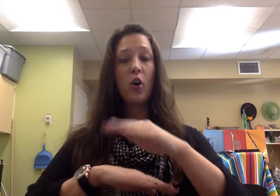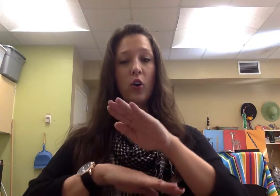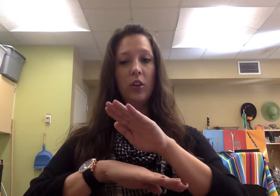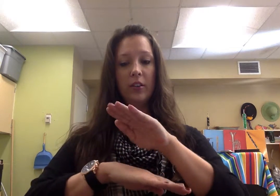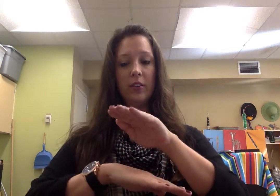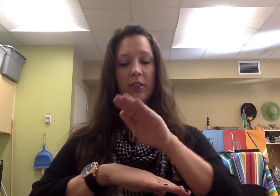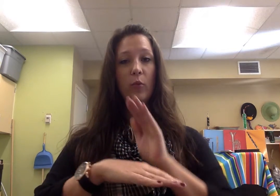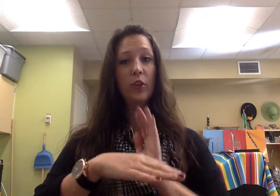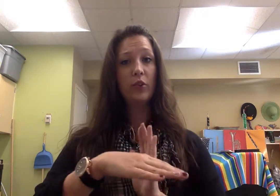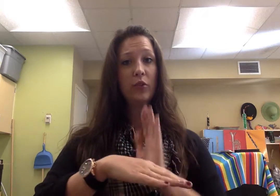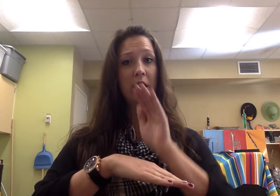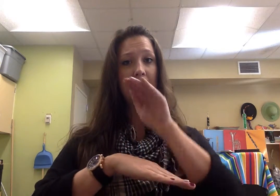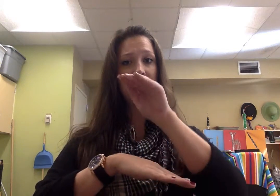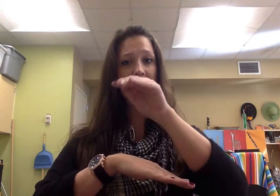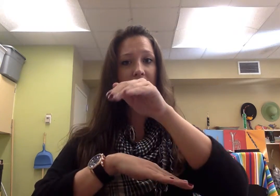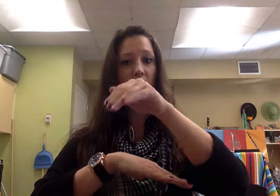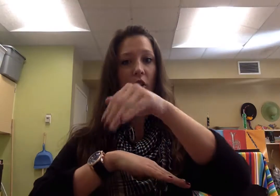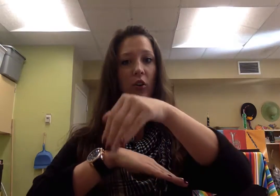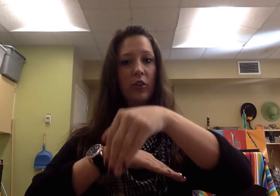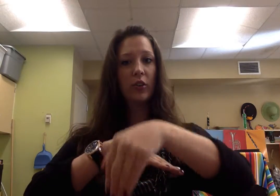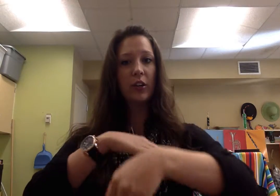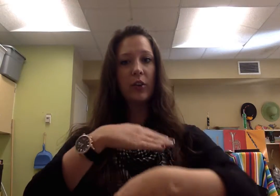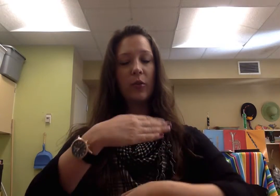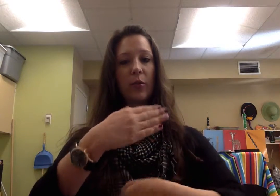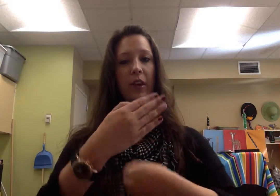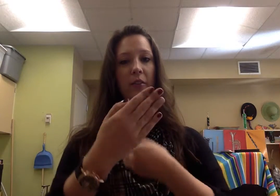All, when you do night, all, you're going to go around